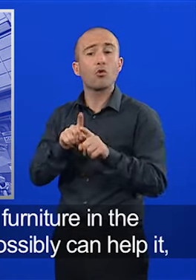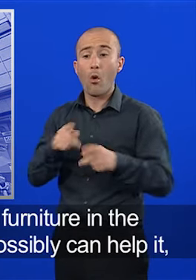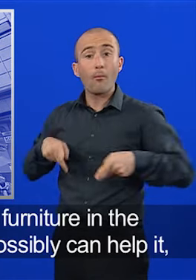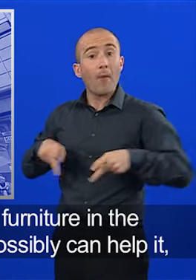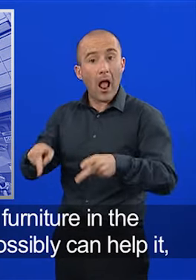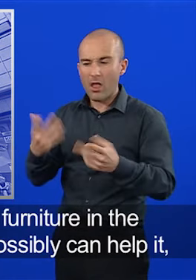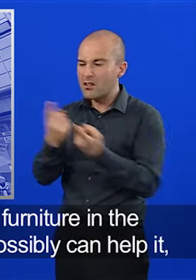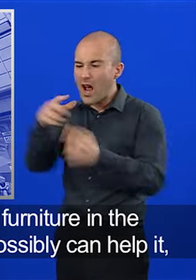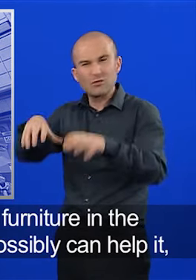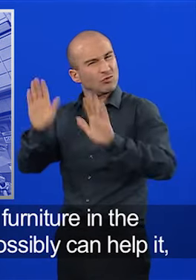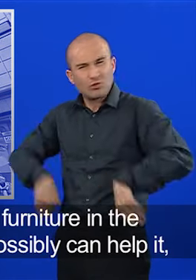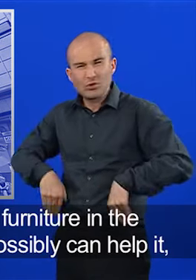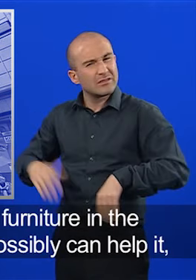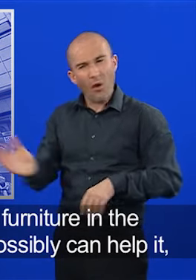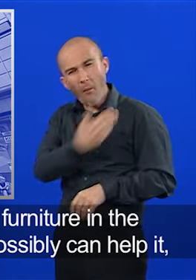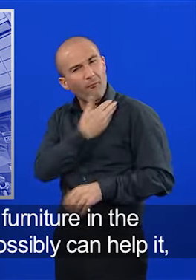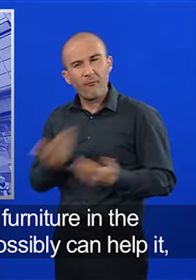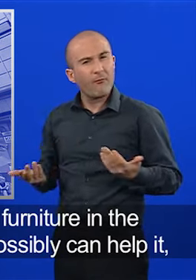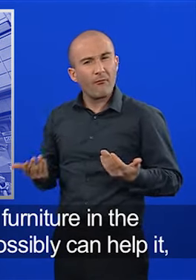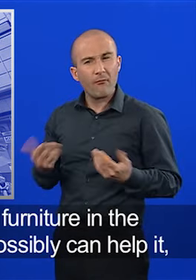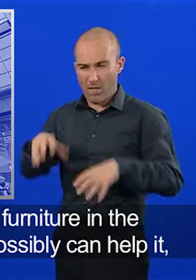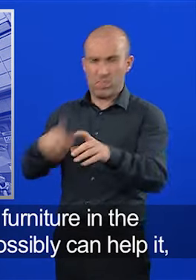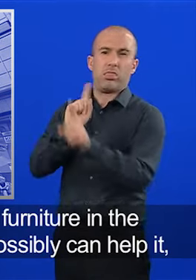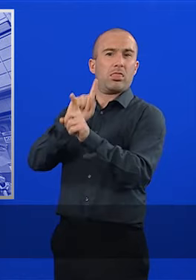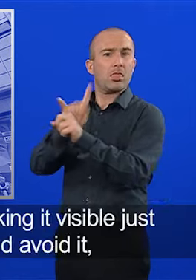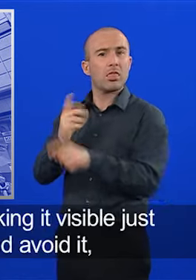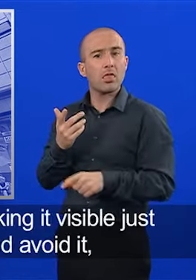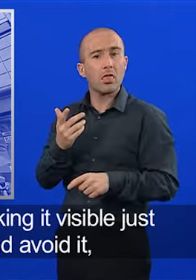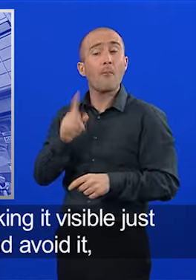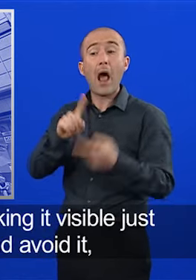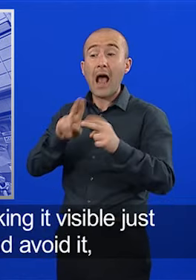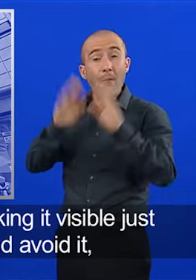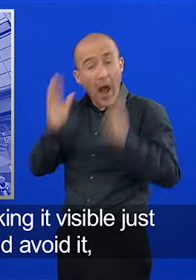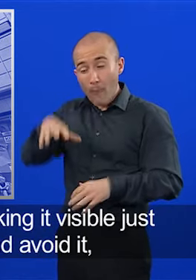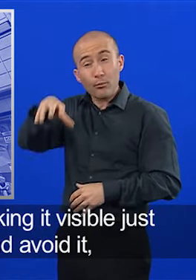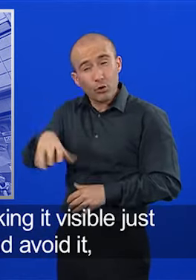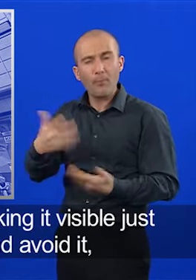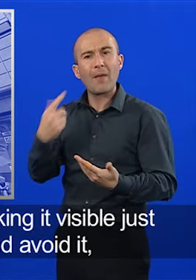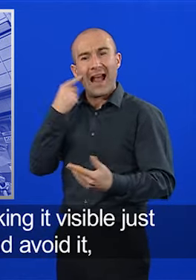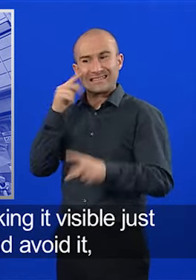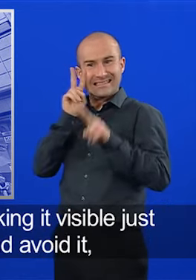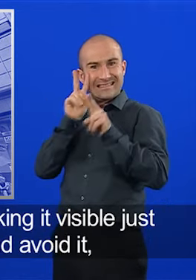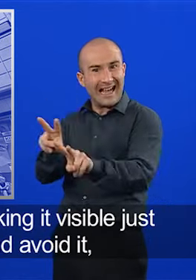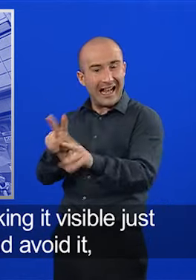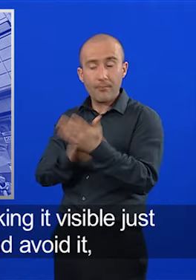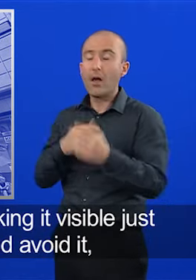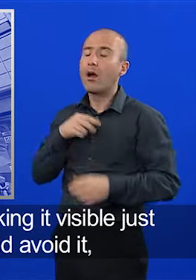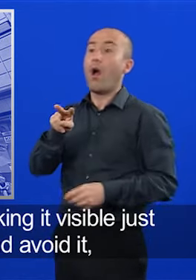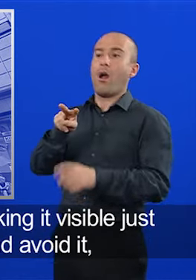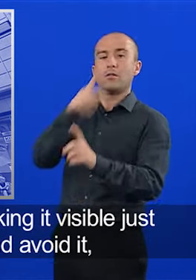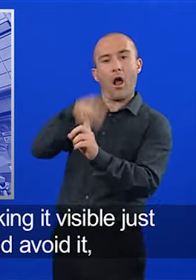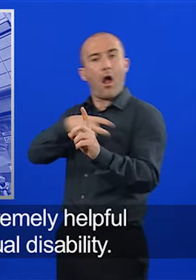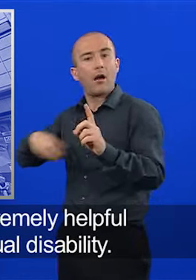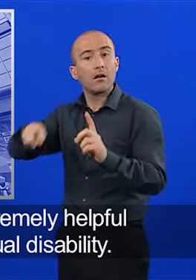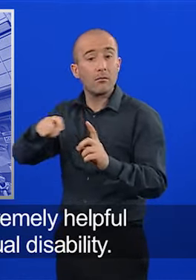by not putting furniture in the middle of the path if you possibly can help it. But if you have to, by making it visible just so that we can see it and avoid